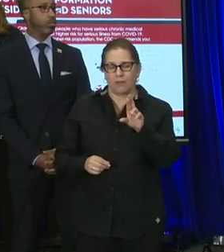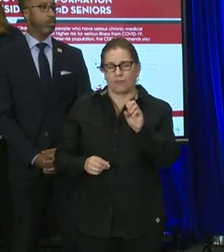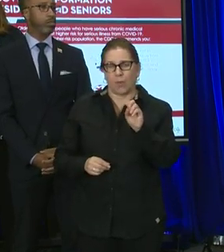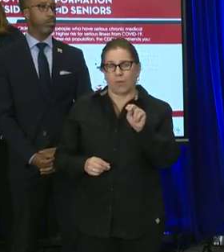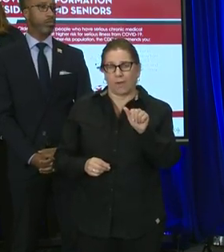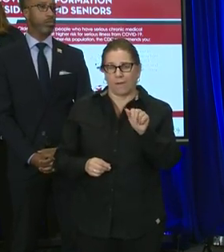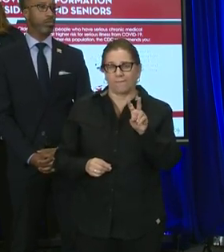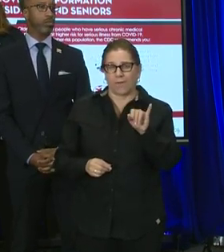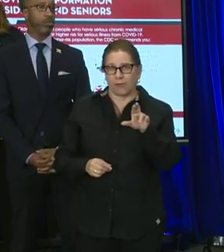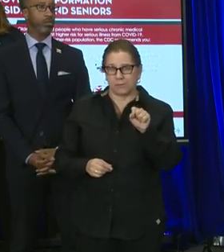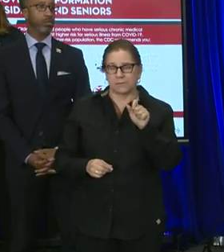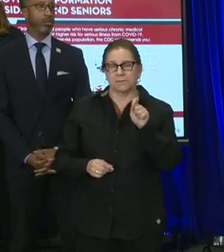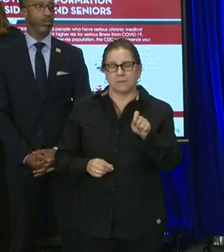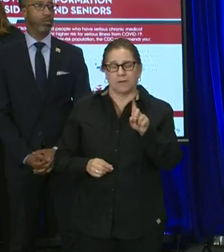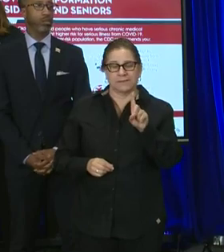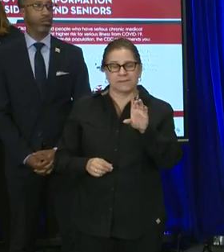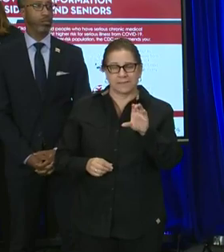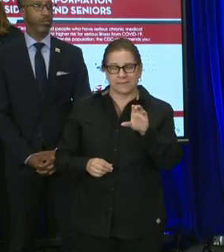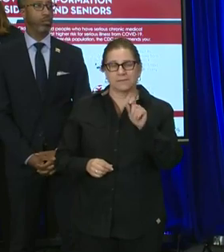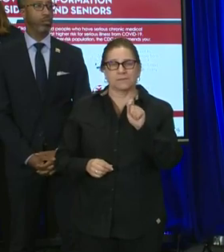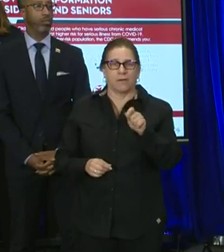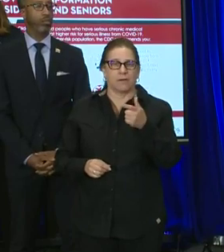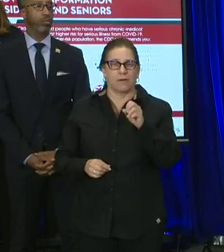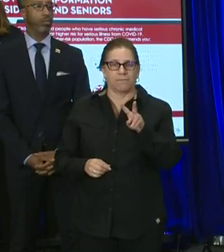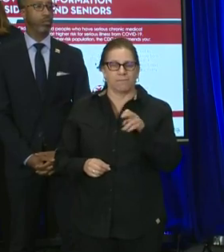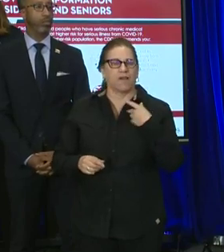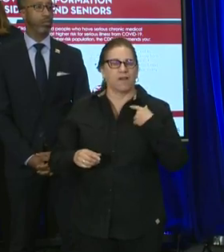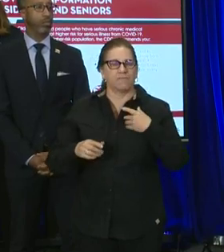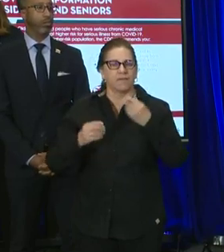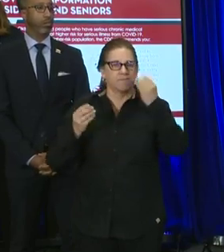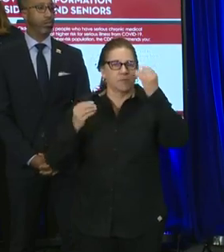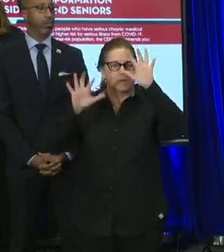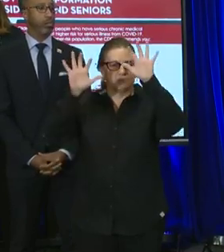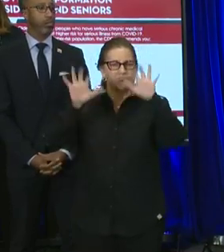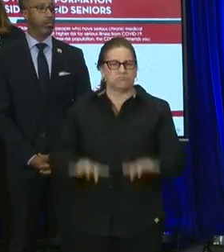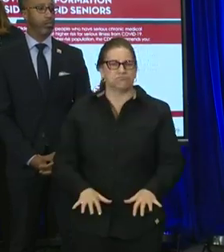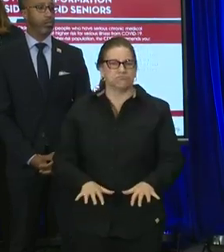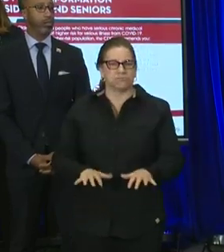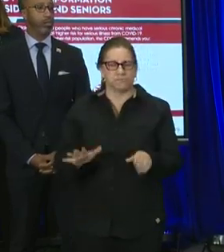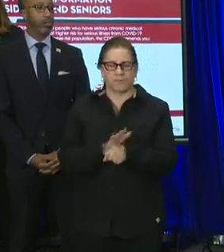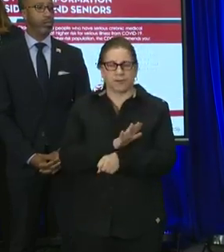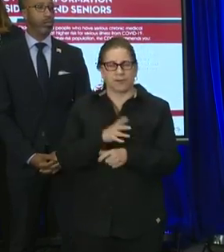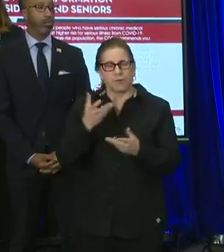Management to provide a briefing and introduce our speakers.